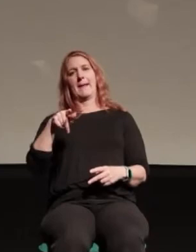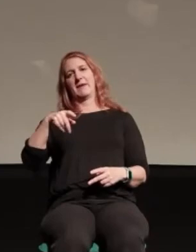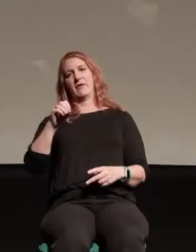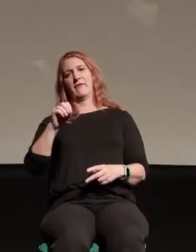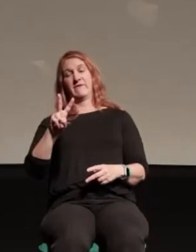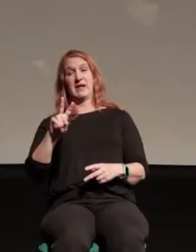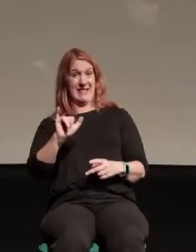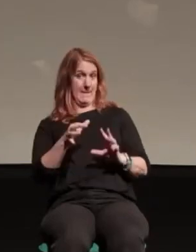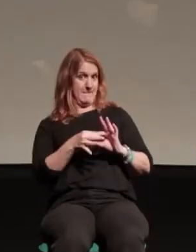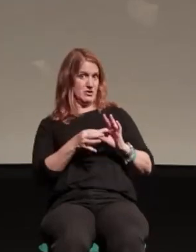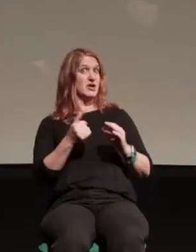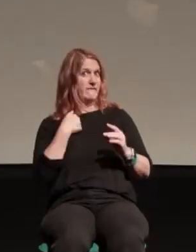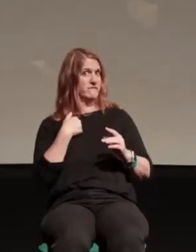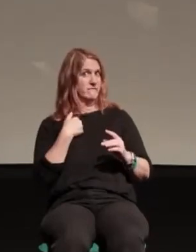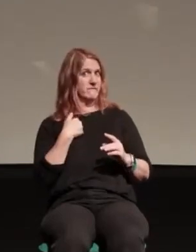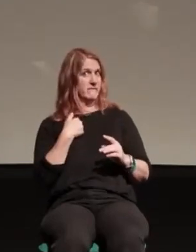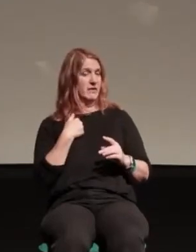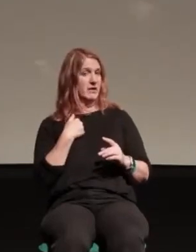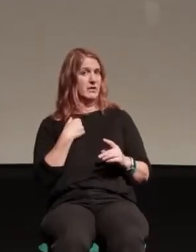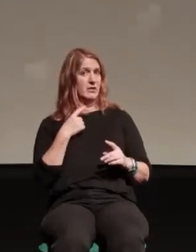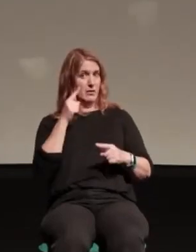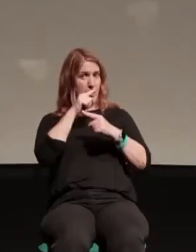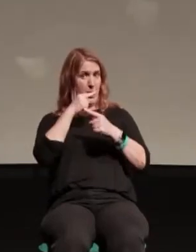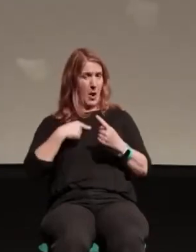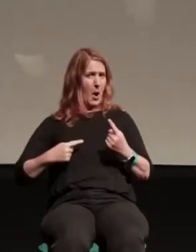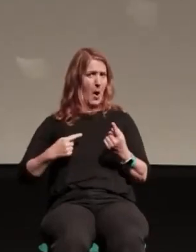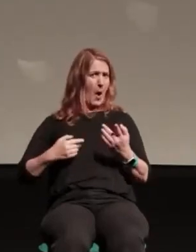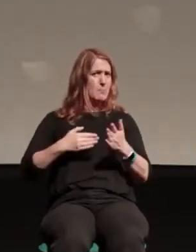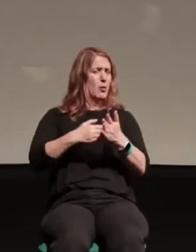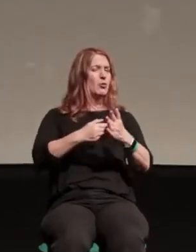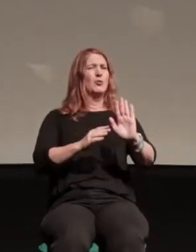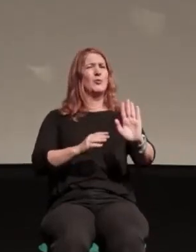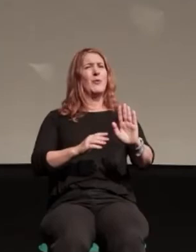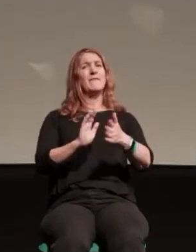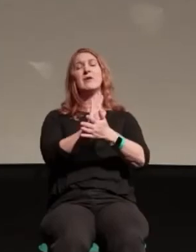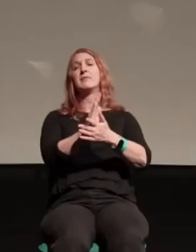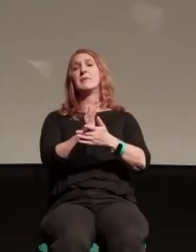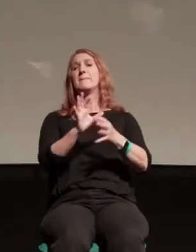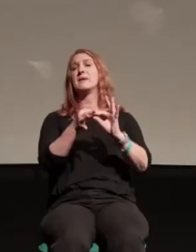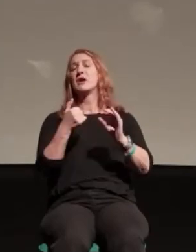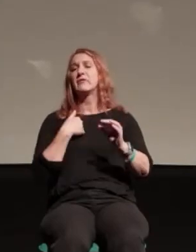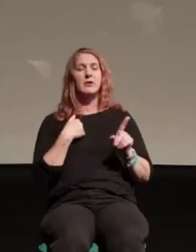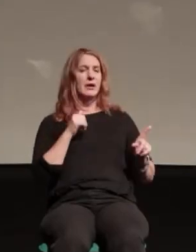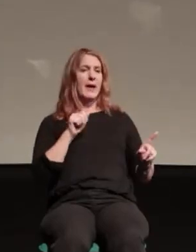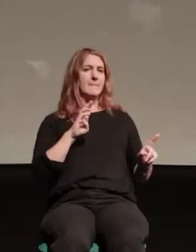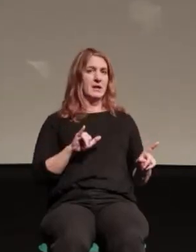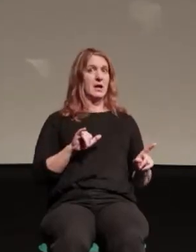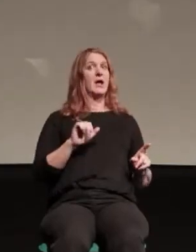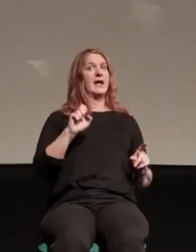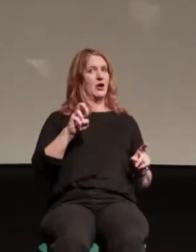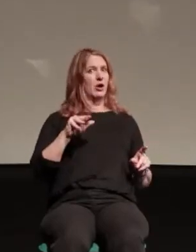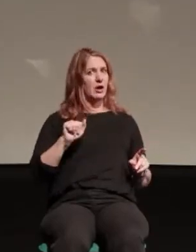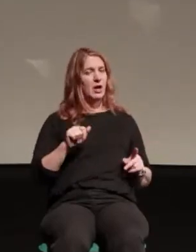a message, certainly, and I don't think we're opposed to films that have a message. Yeah, and Erica Dilday talked about